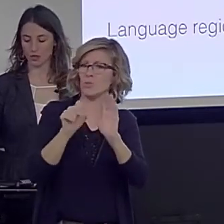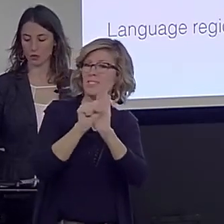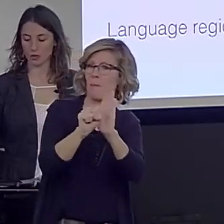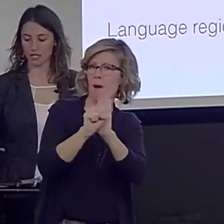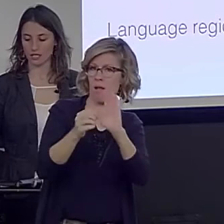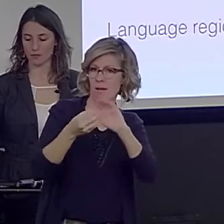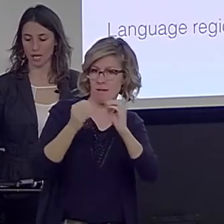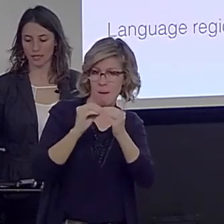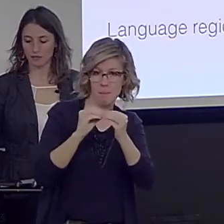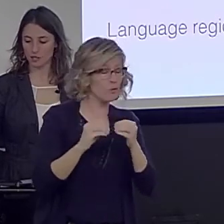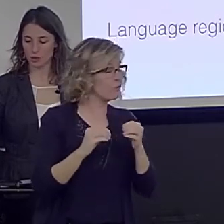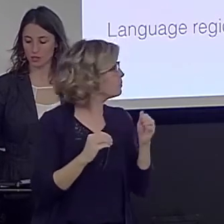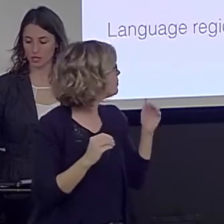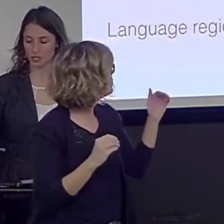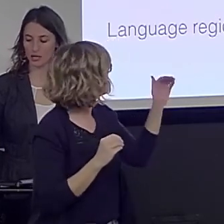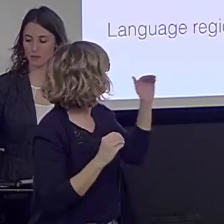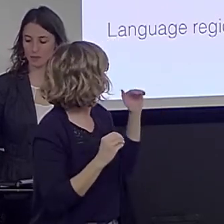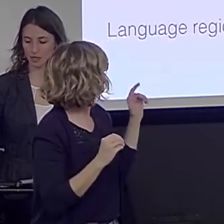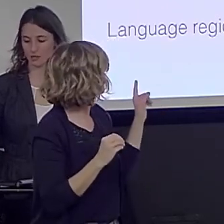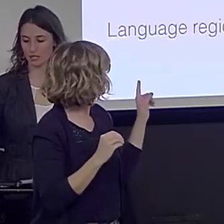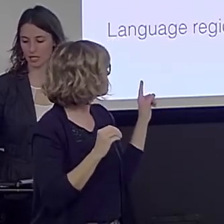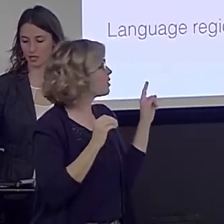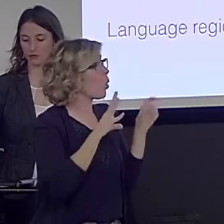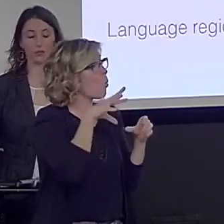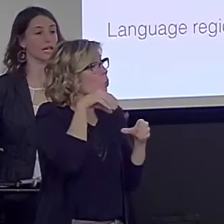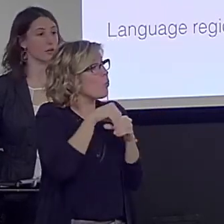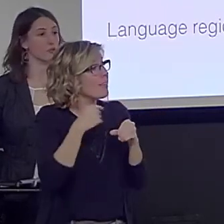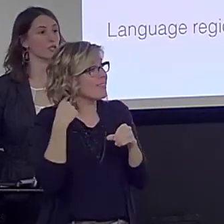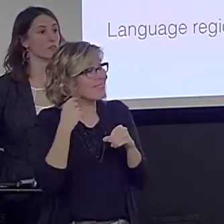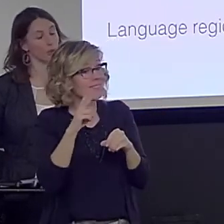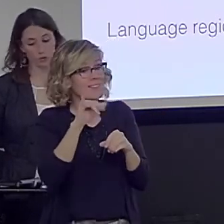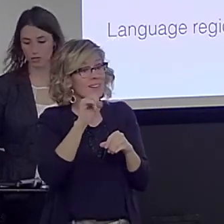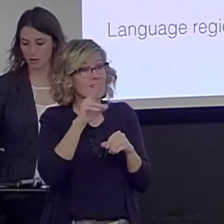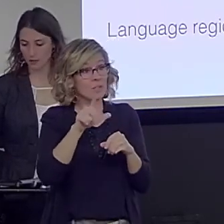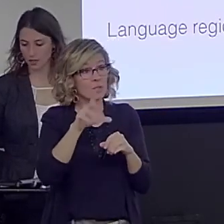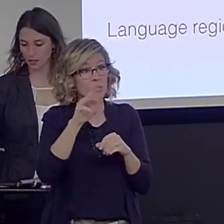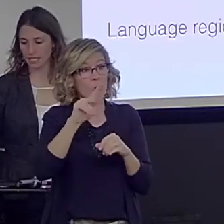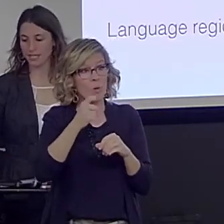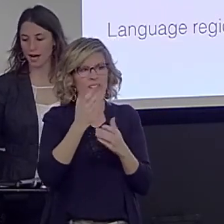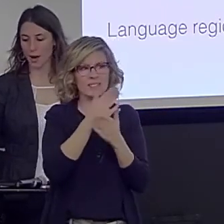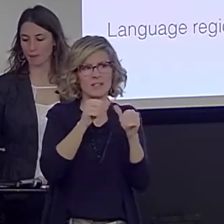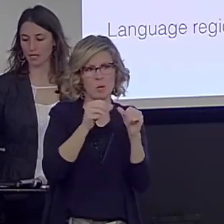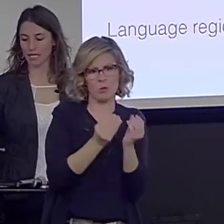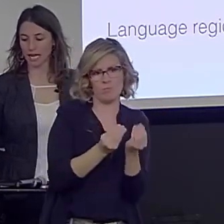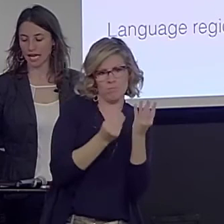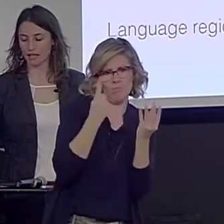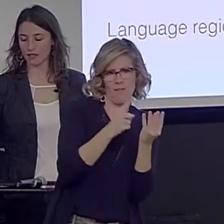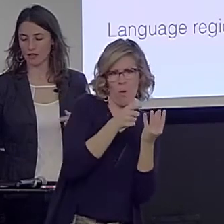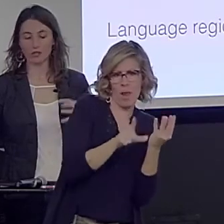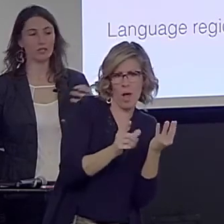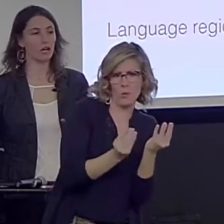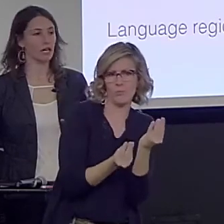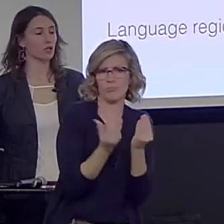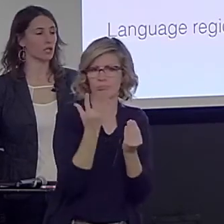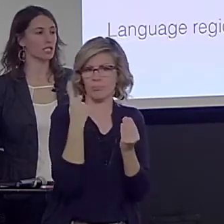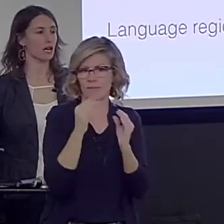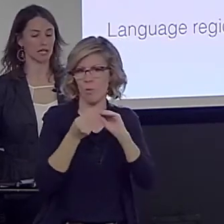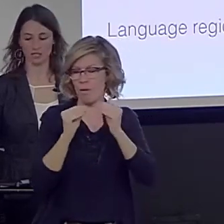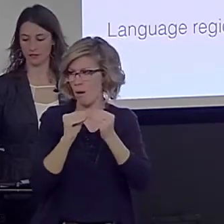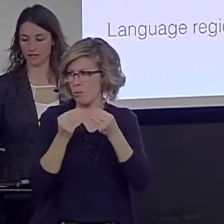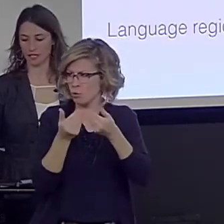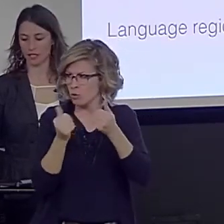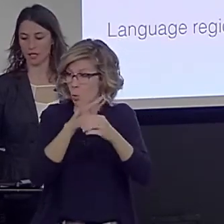Within visual cortex of blind individuals, there's subspecialization for language as opposed to number. And there's